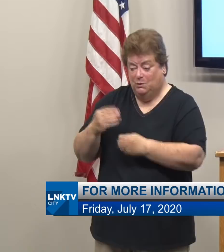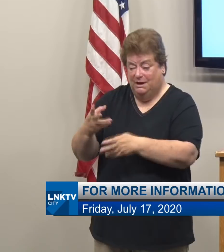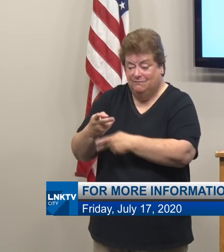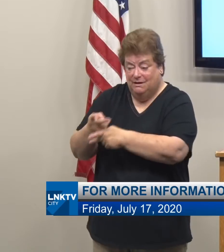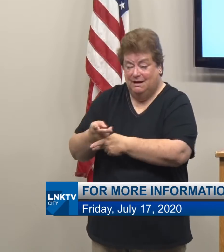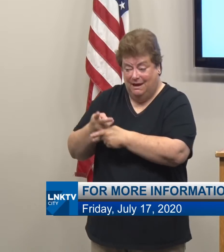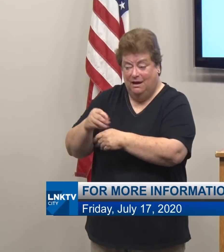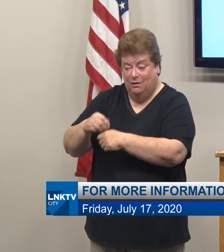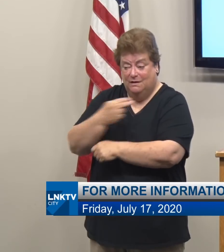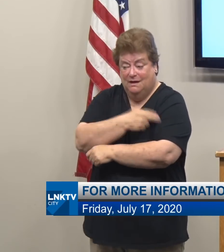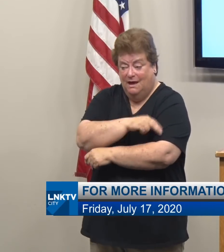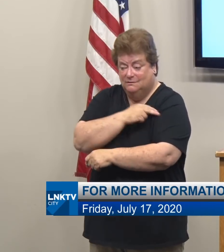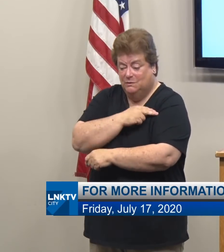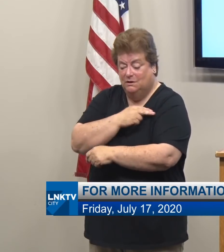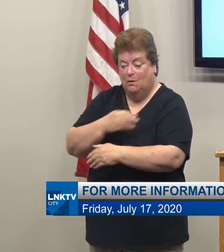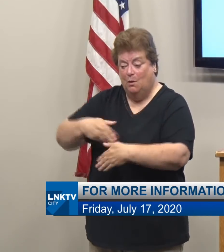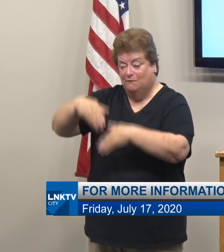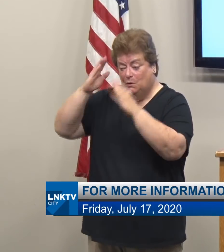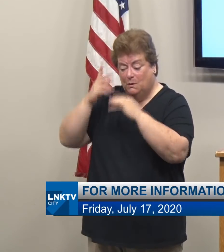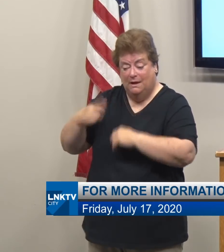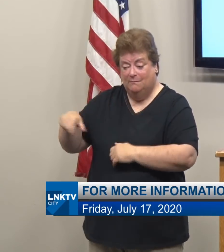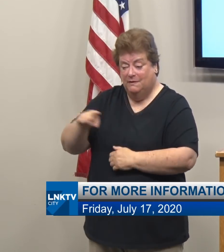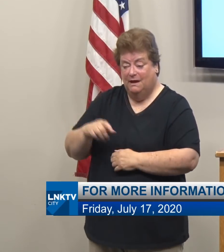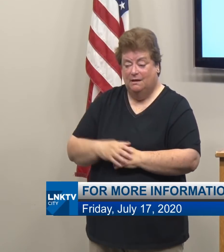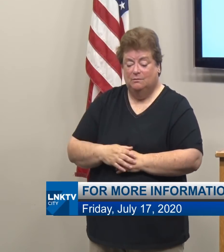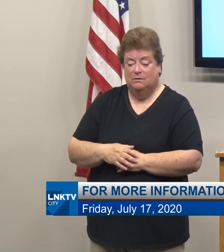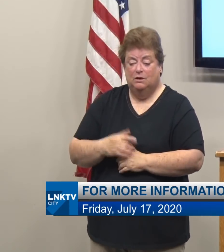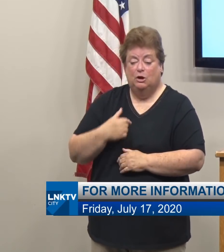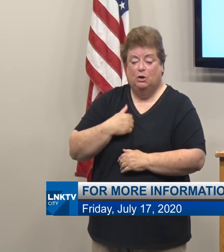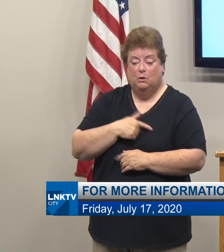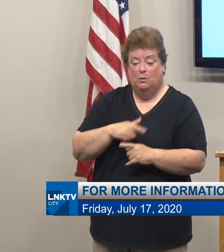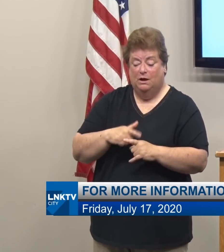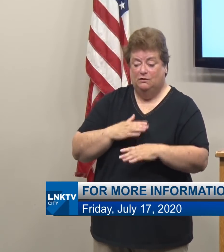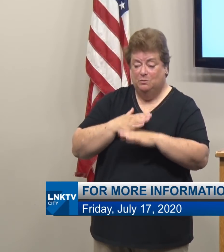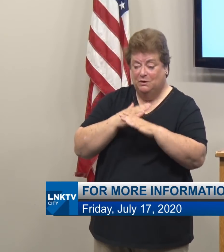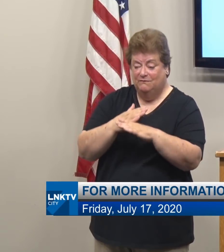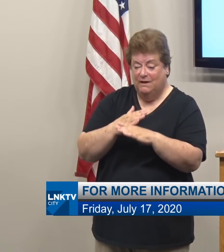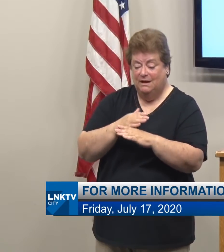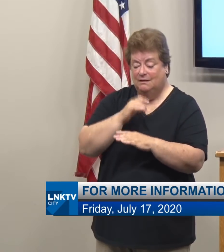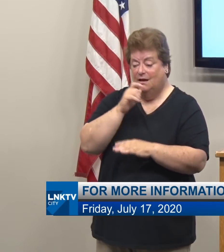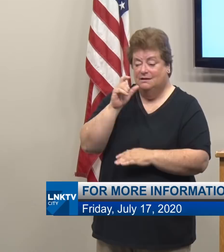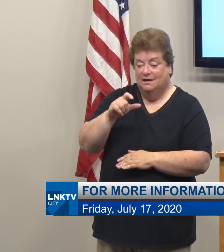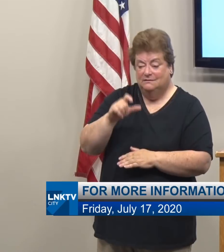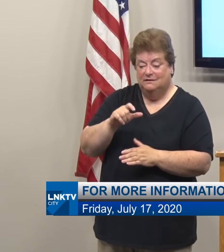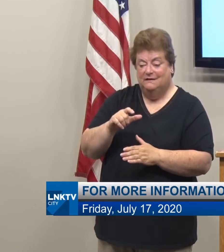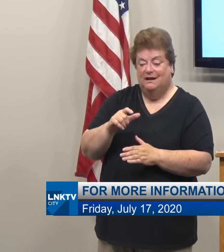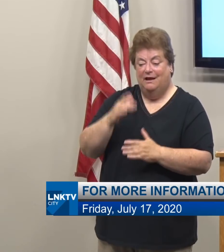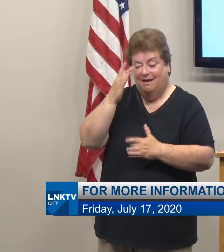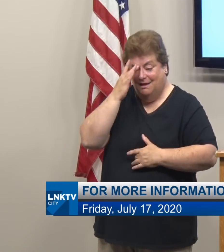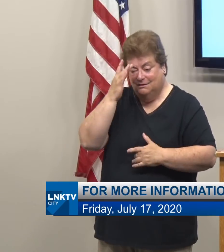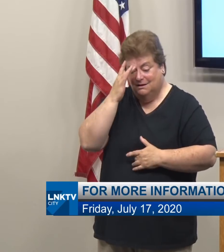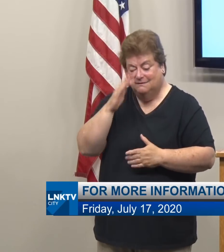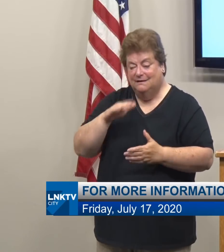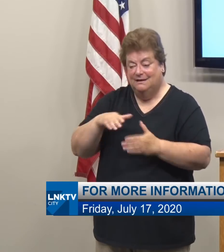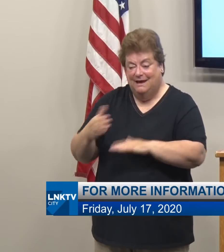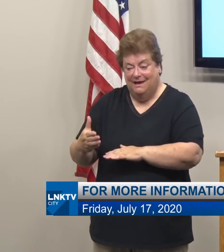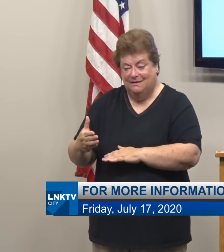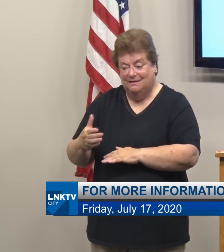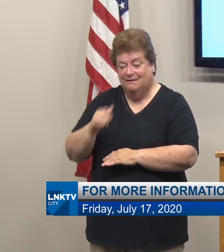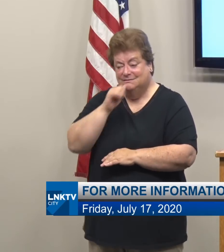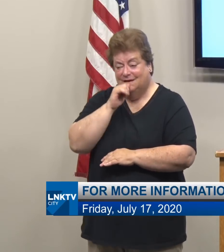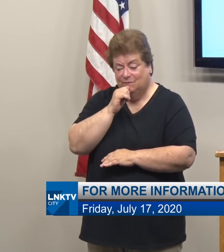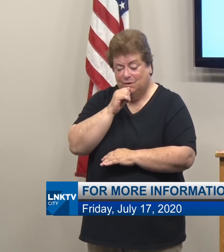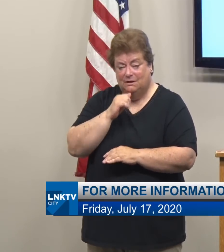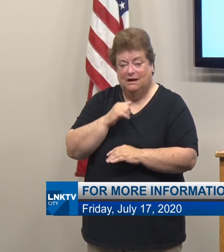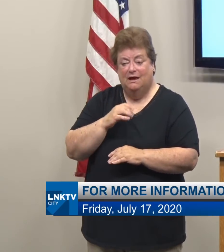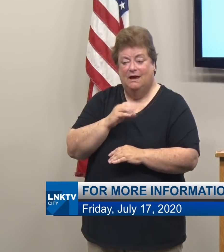been looking to prevent unnecessary illness and death and suffering, and to protect the most vulnerable